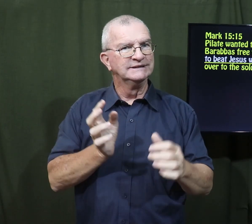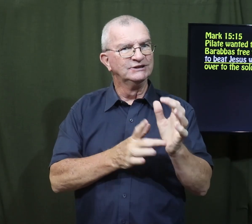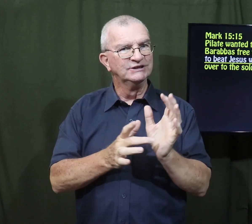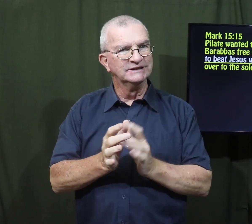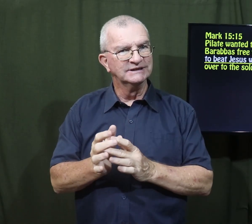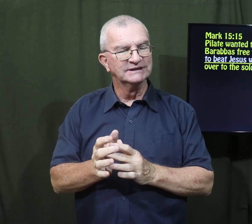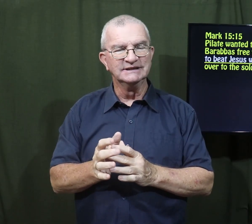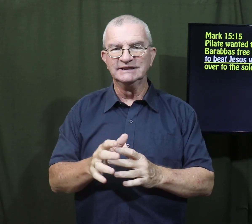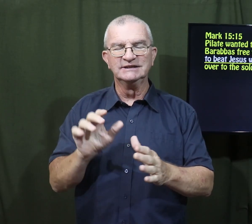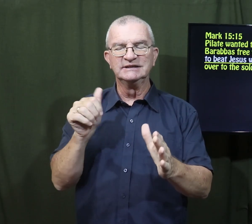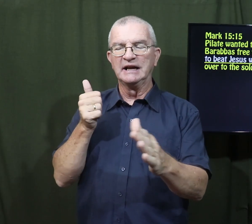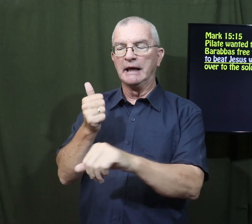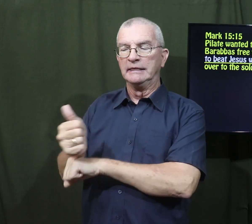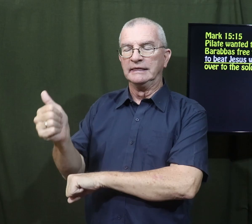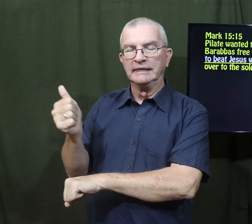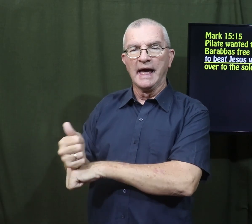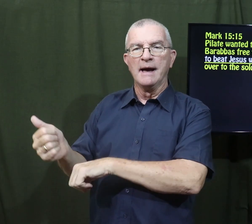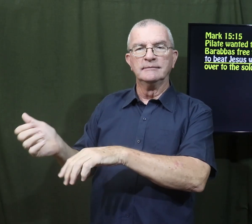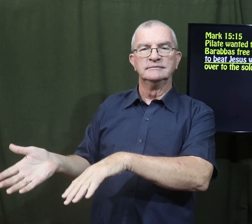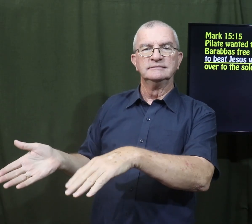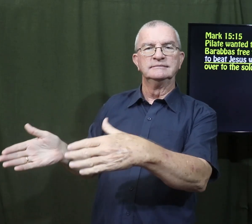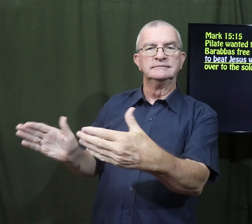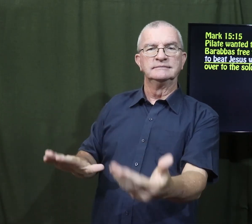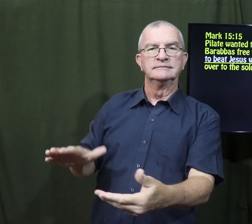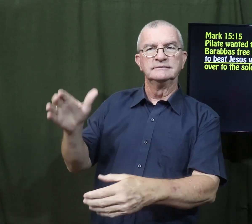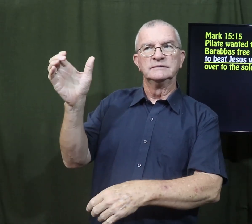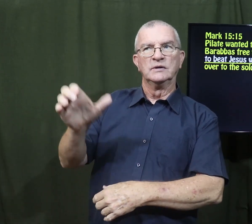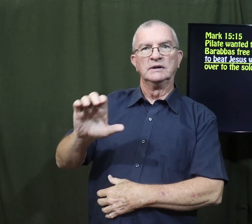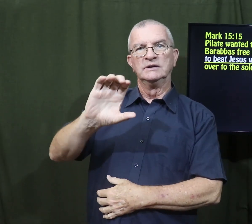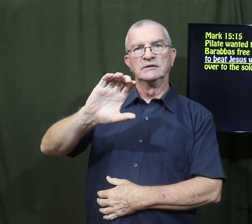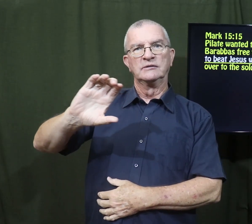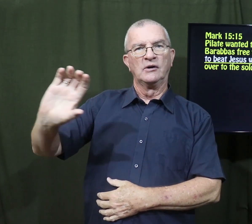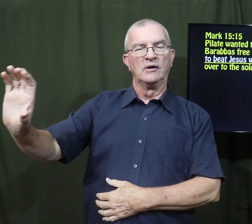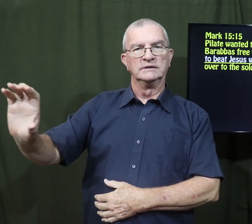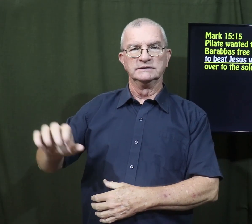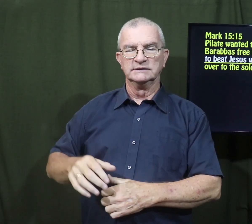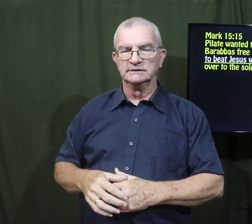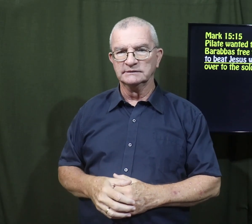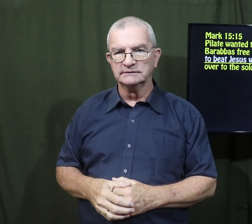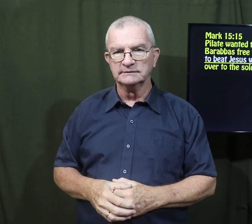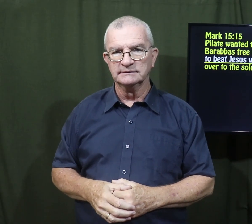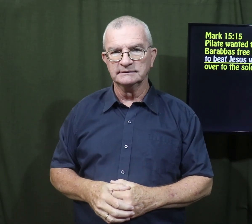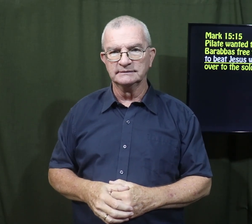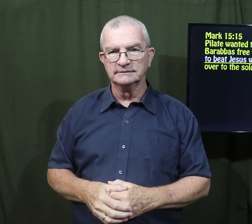Now we see Jesus is finally condemned to die on the cross.